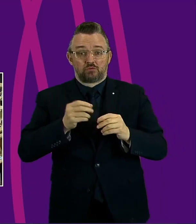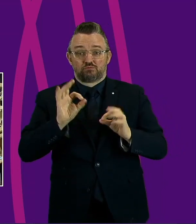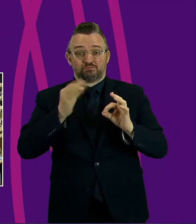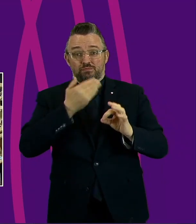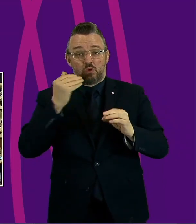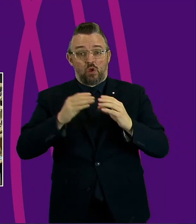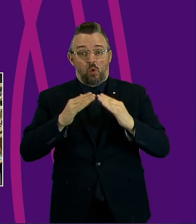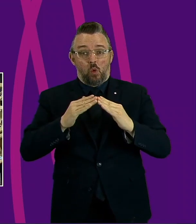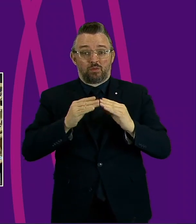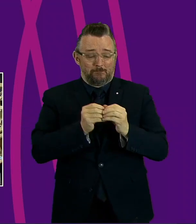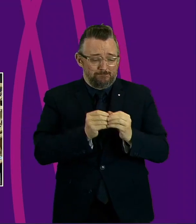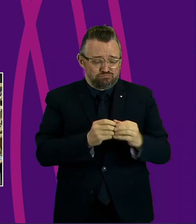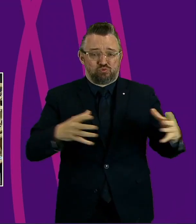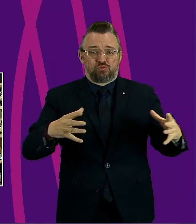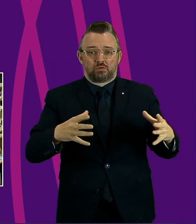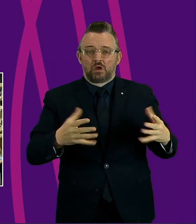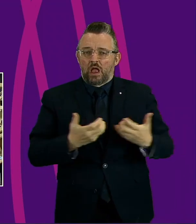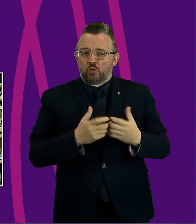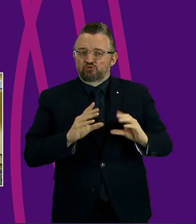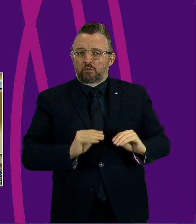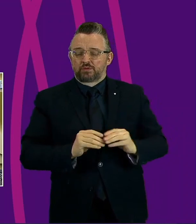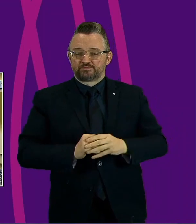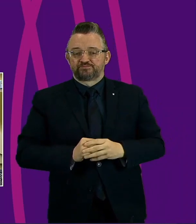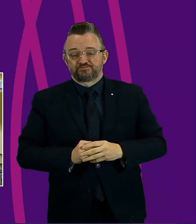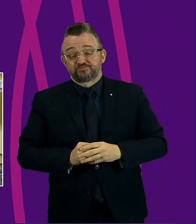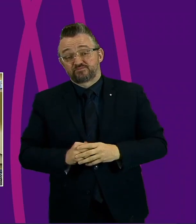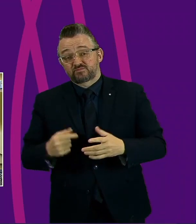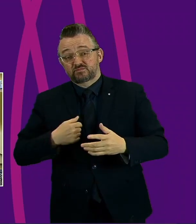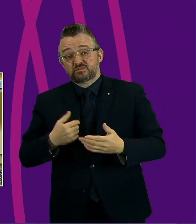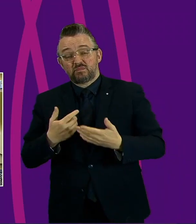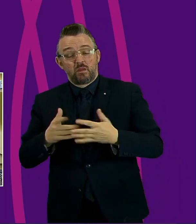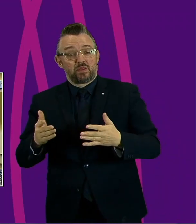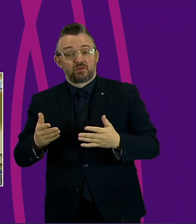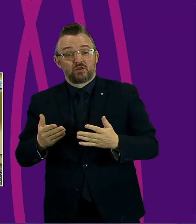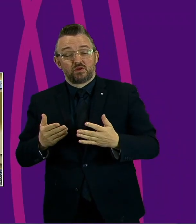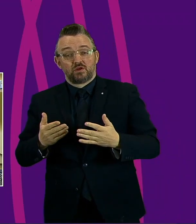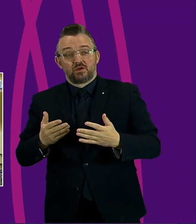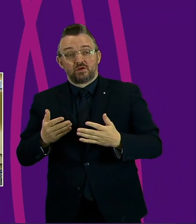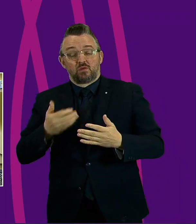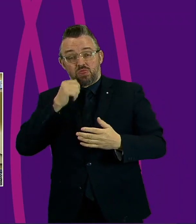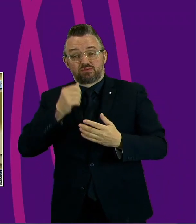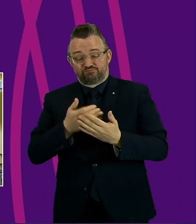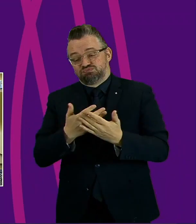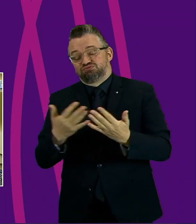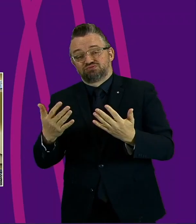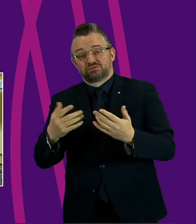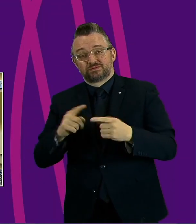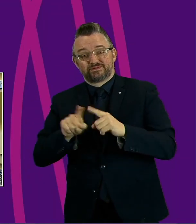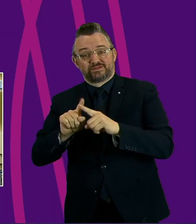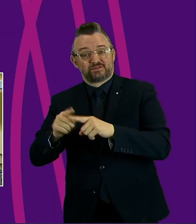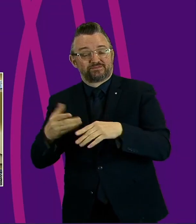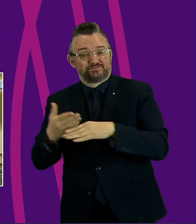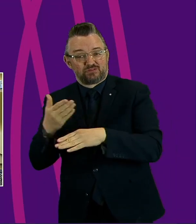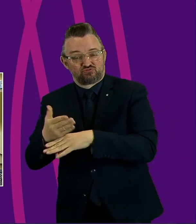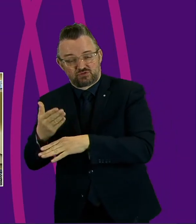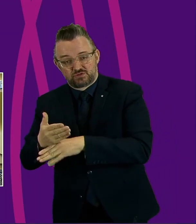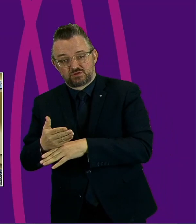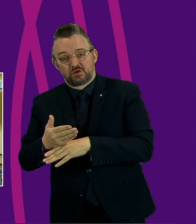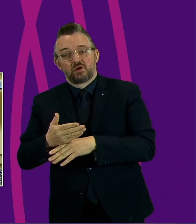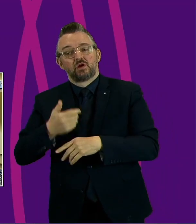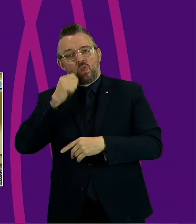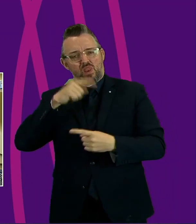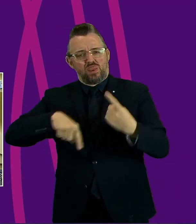First Minister. We'll be, as we have done throughout this crisis, taking a number of actions, and I'm sure as a Parliament we will discuss them on an